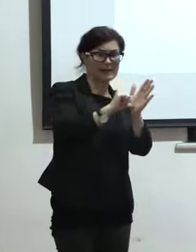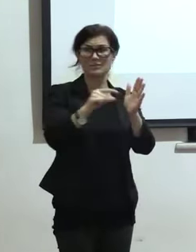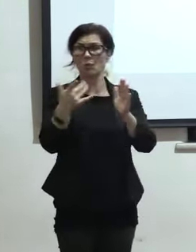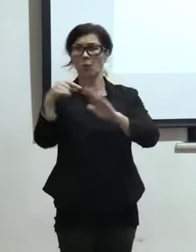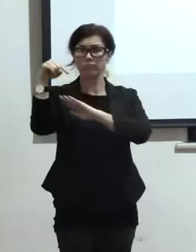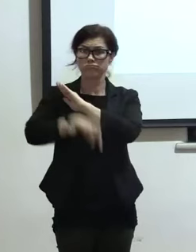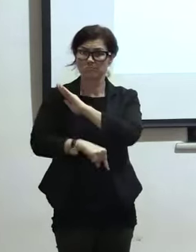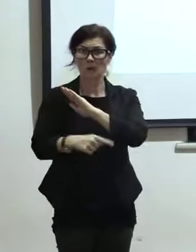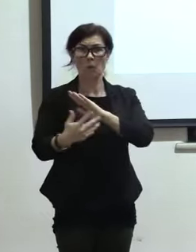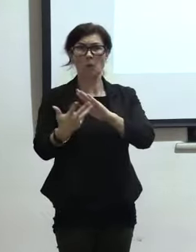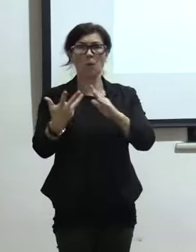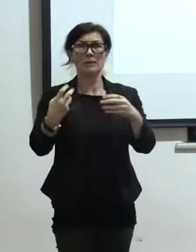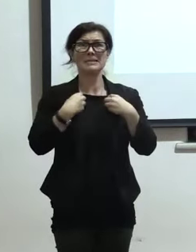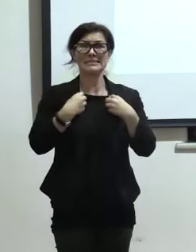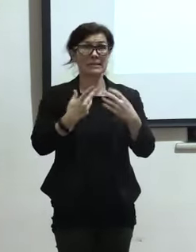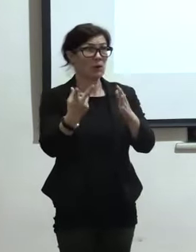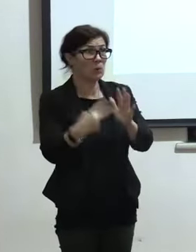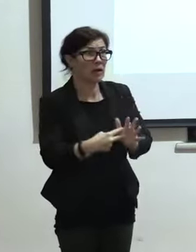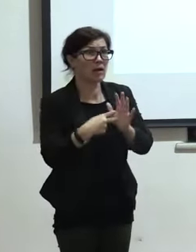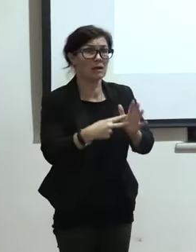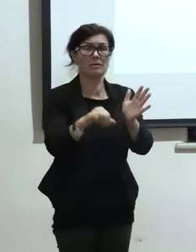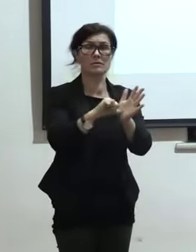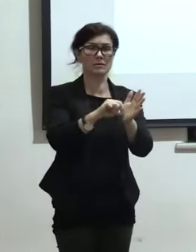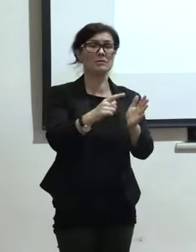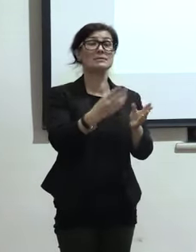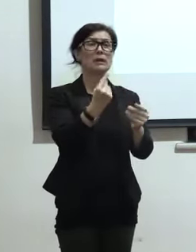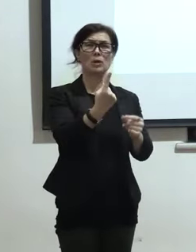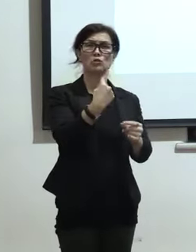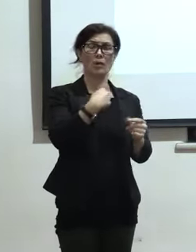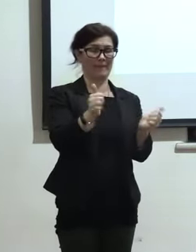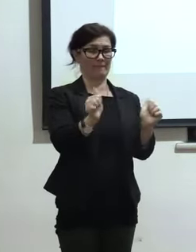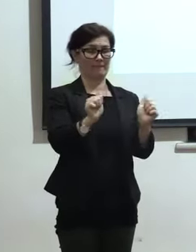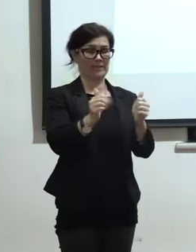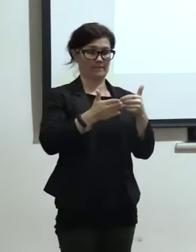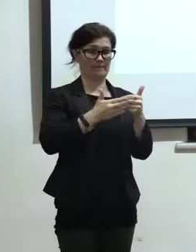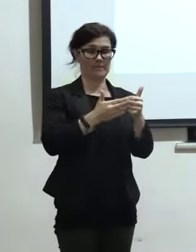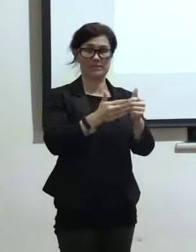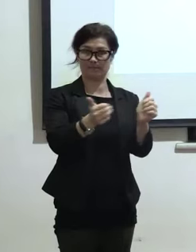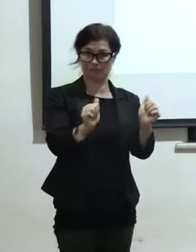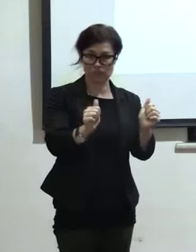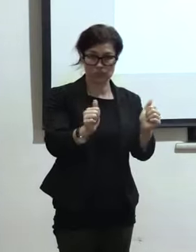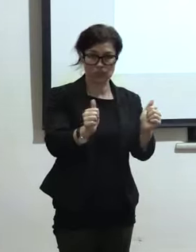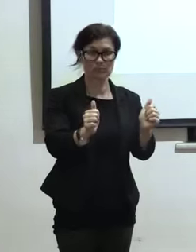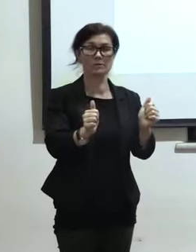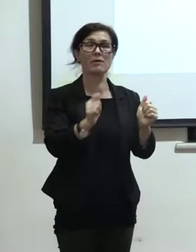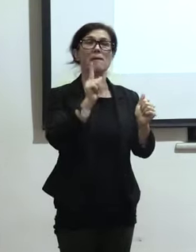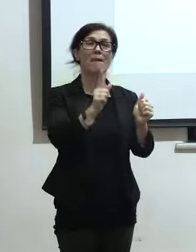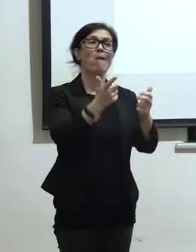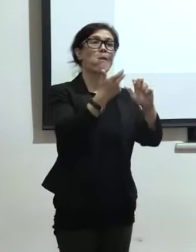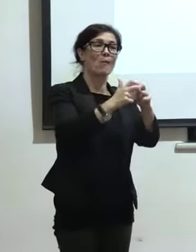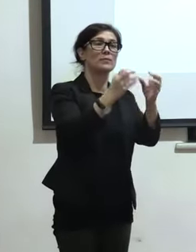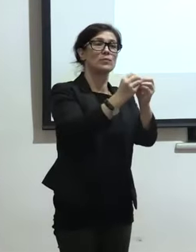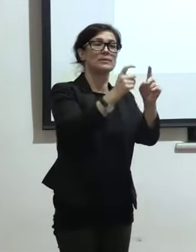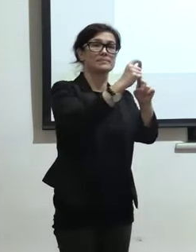thing. I've been told that that's been resolved now, but I think the issues with plan management